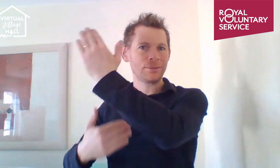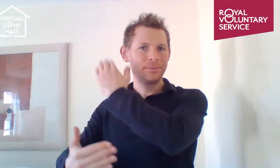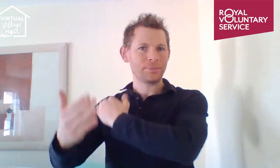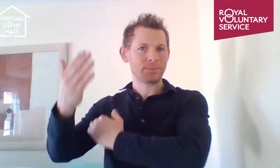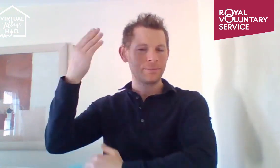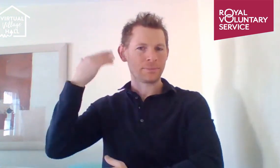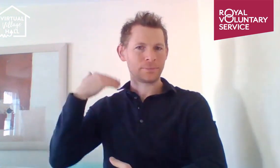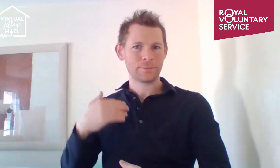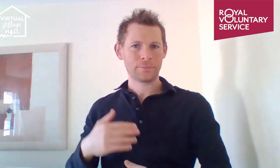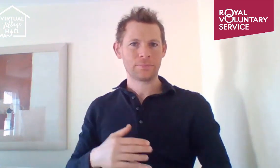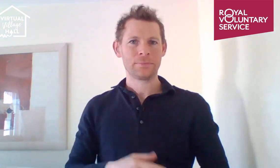History.